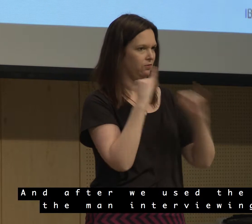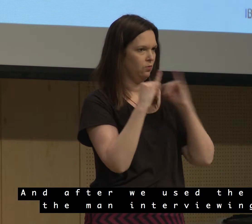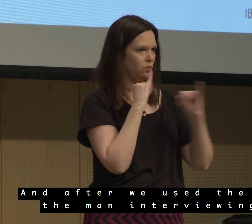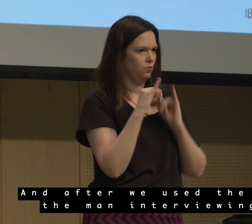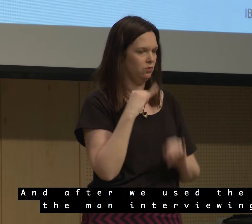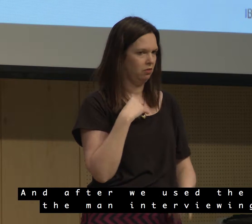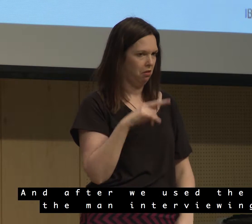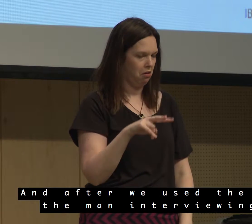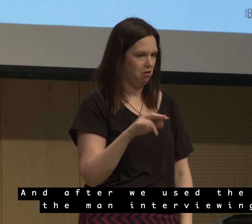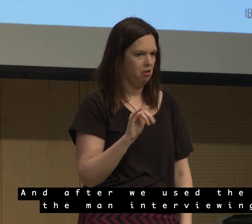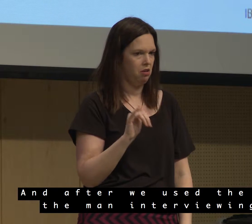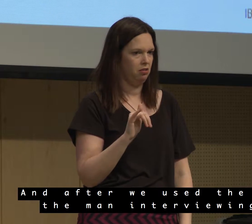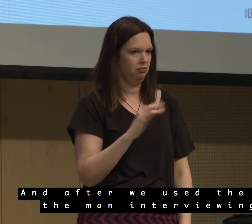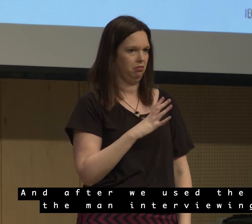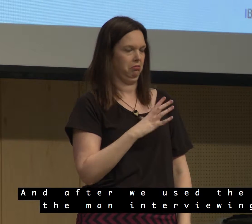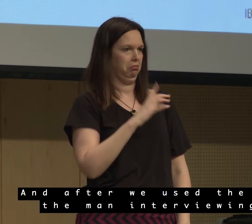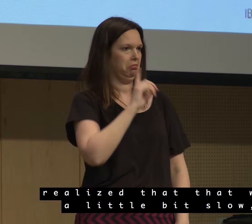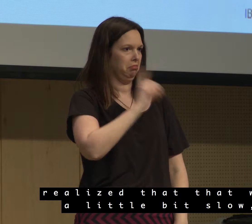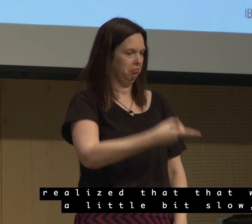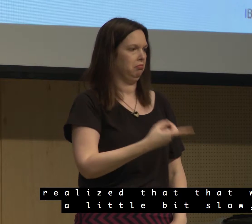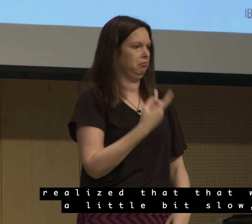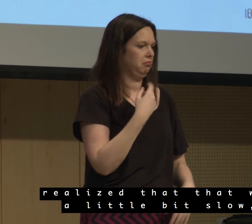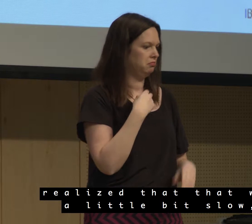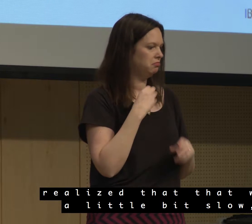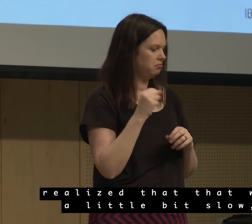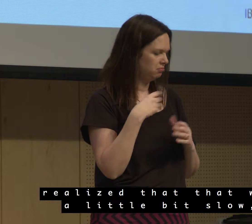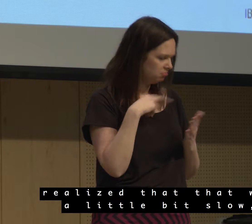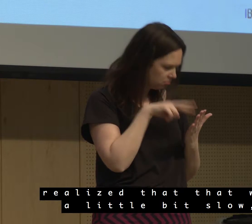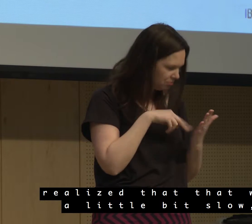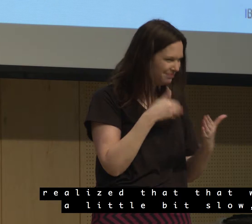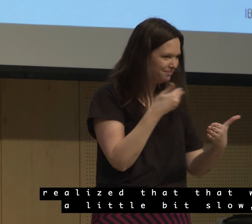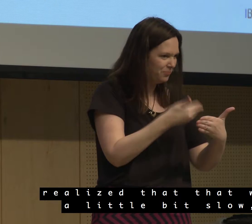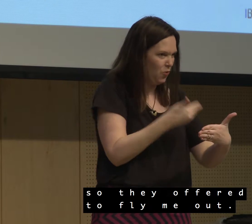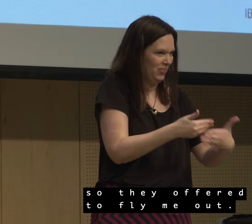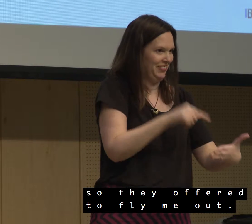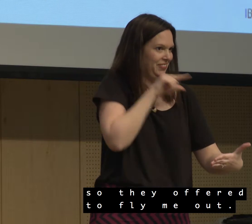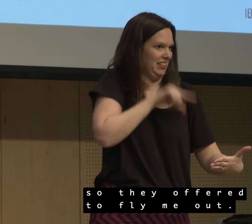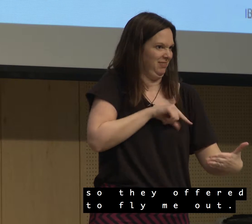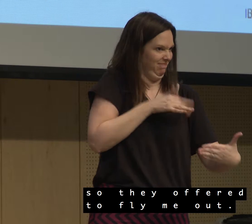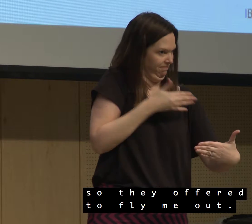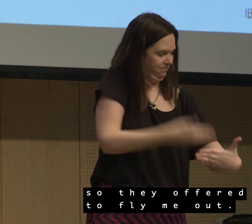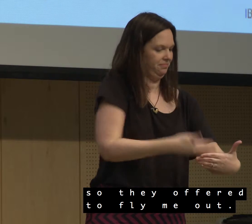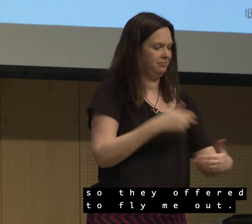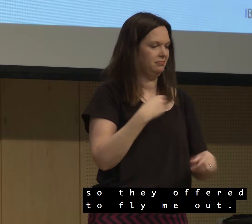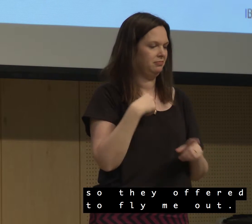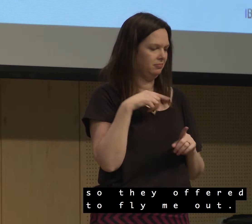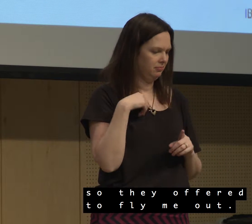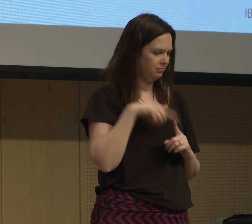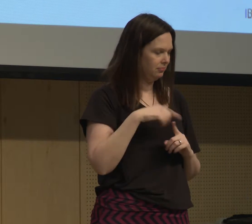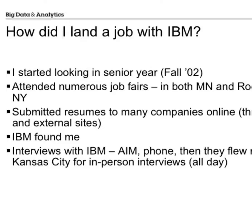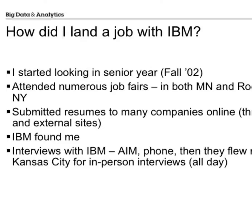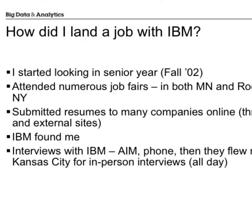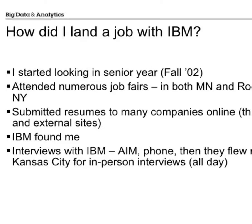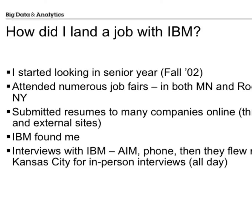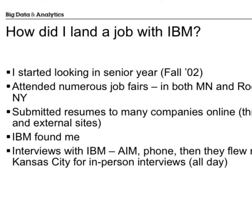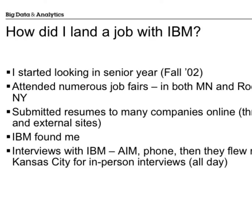after we used the TTY, the man interviewing me realized that that was a little bit slow, so they offered to fly me out.